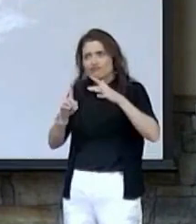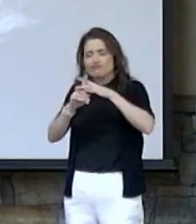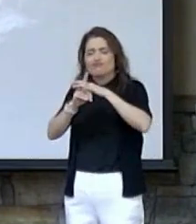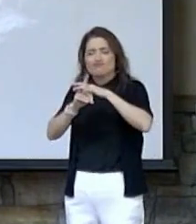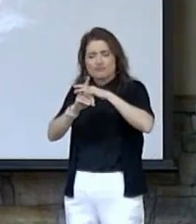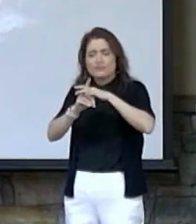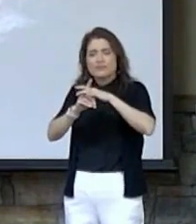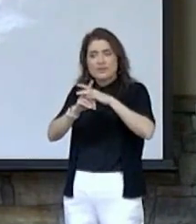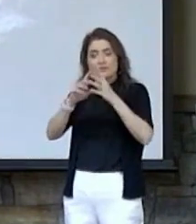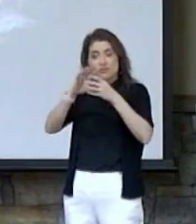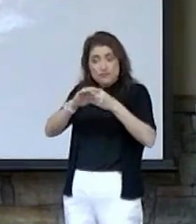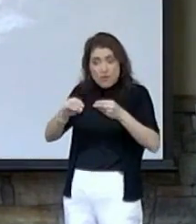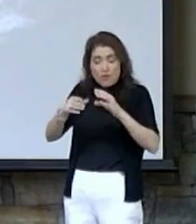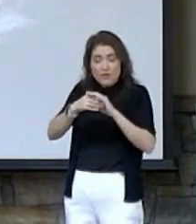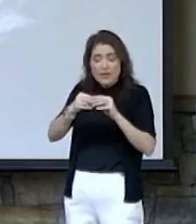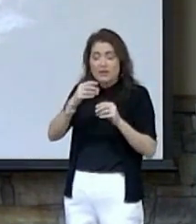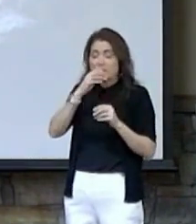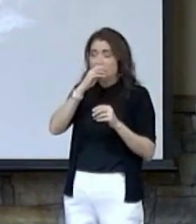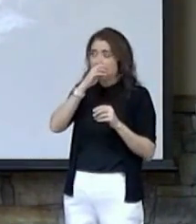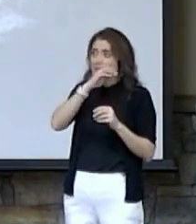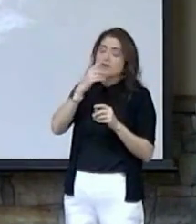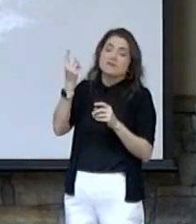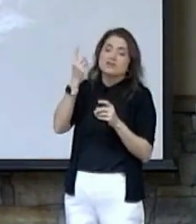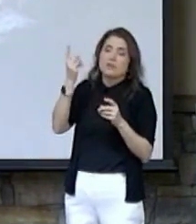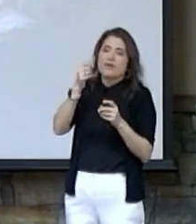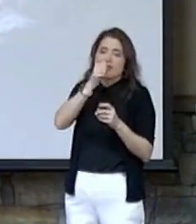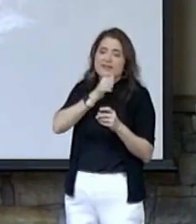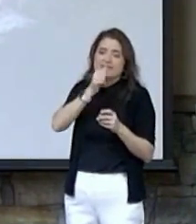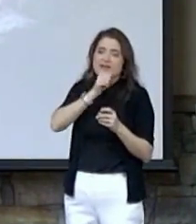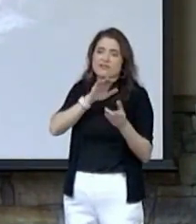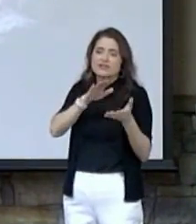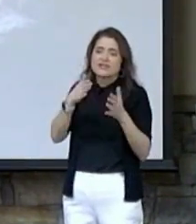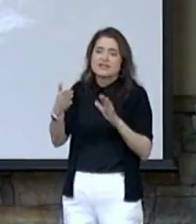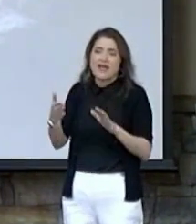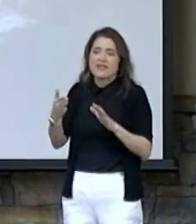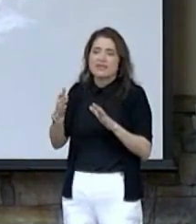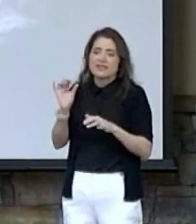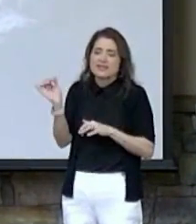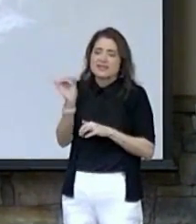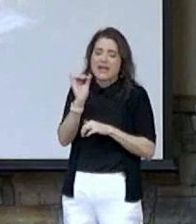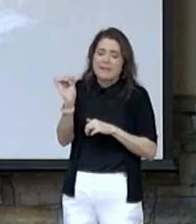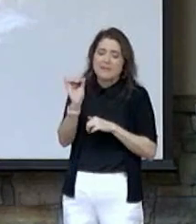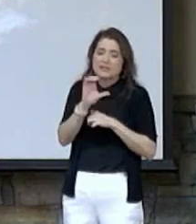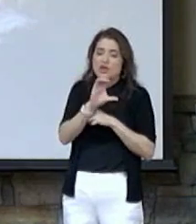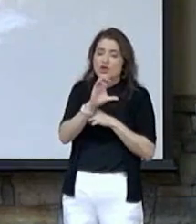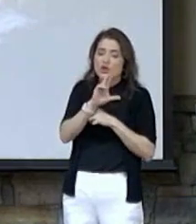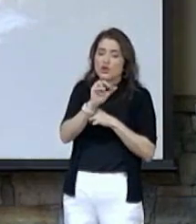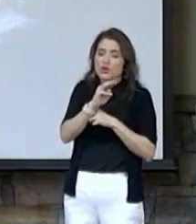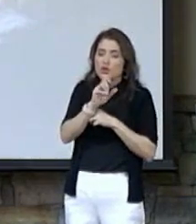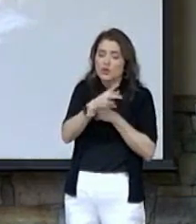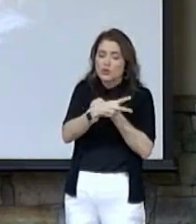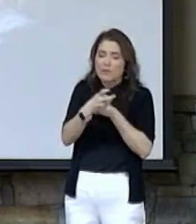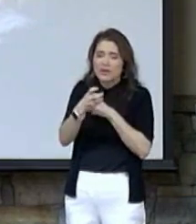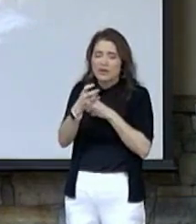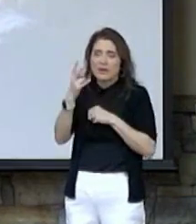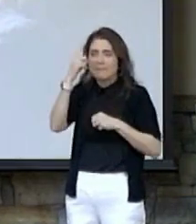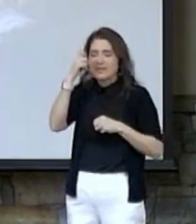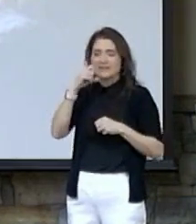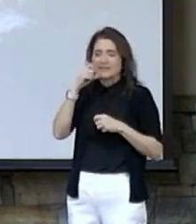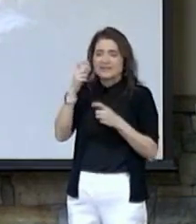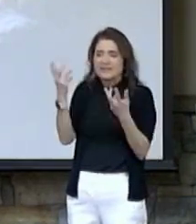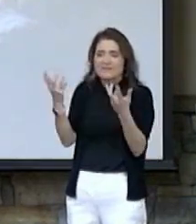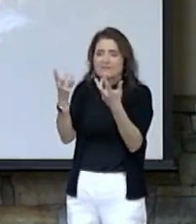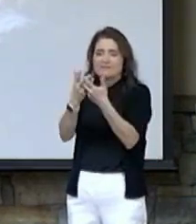Messiah that suffered the death that a criminal would have suffered on a cross, because you see, it didn't fit their narrative at all.